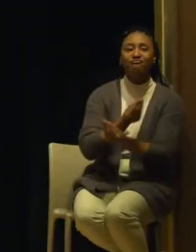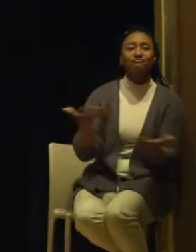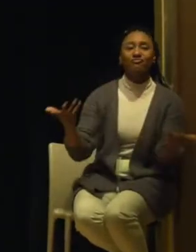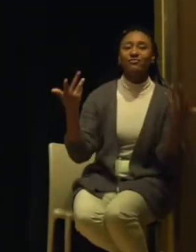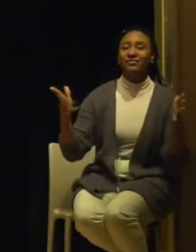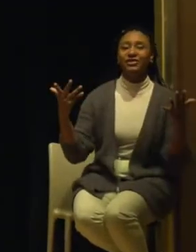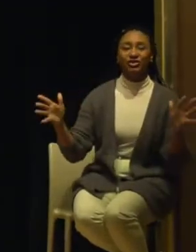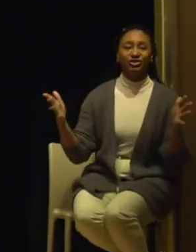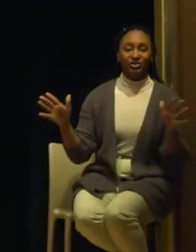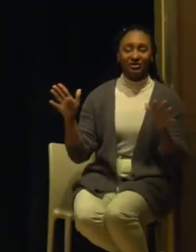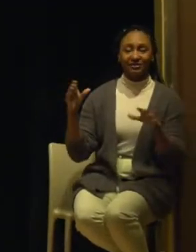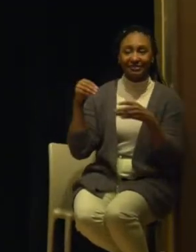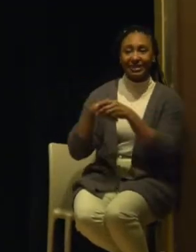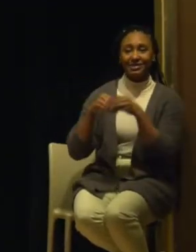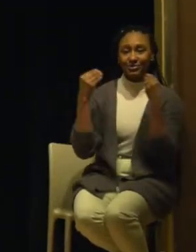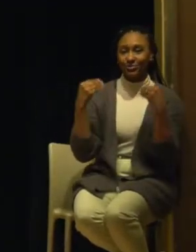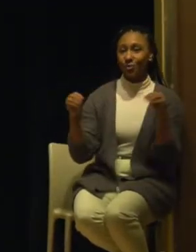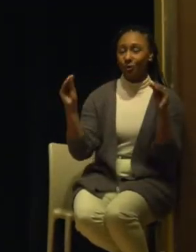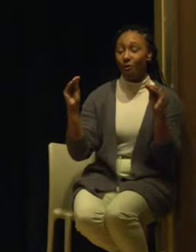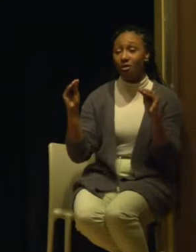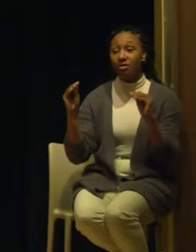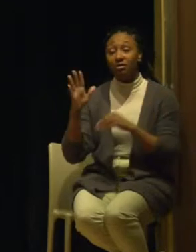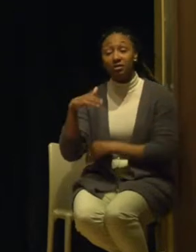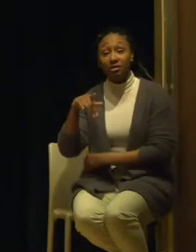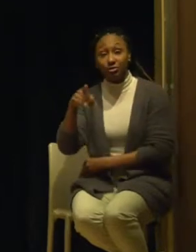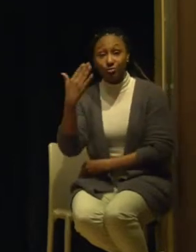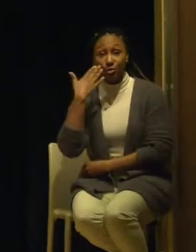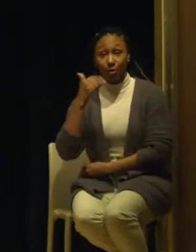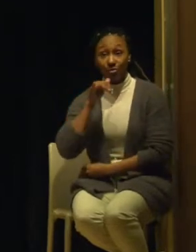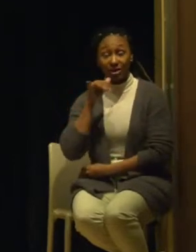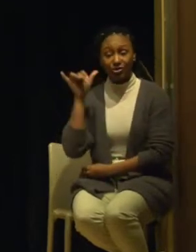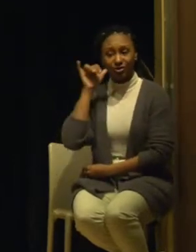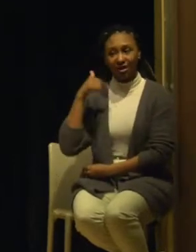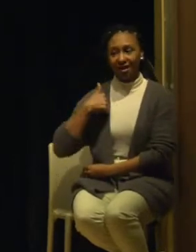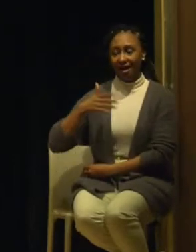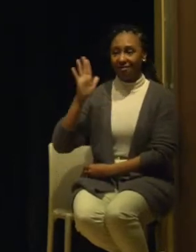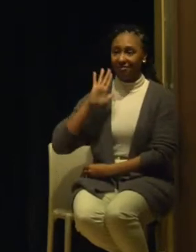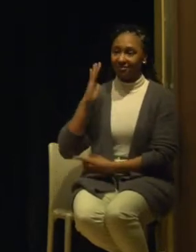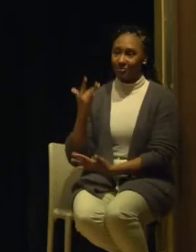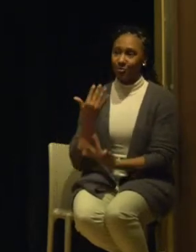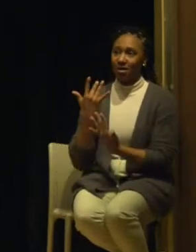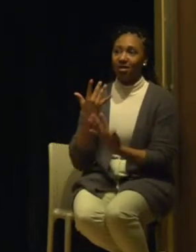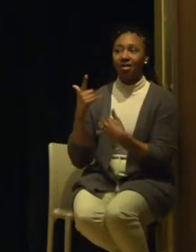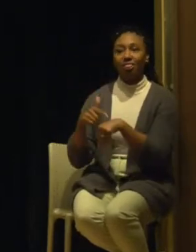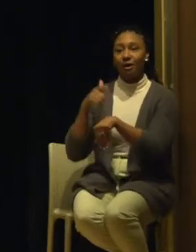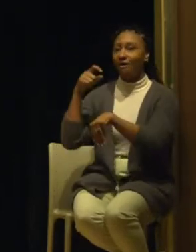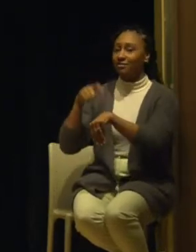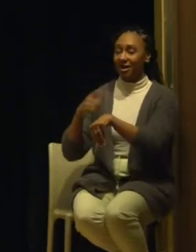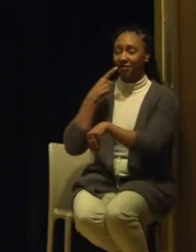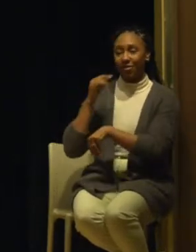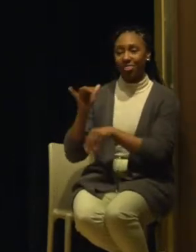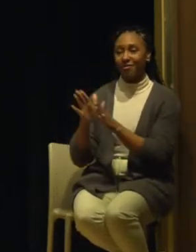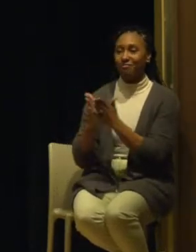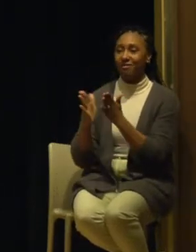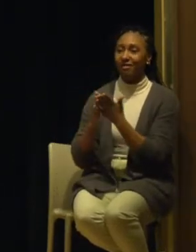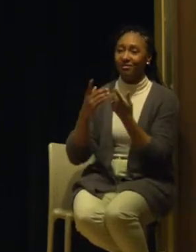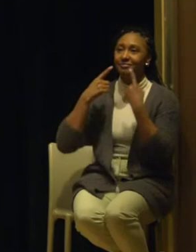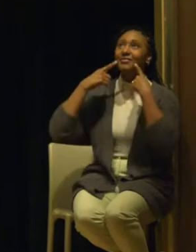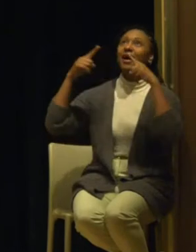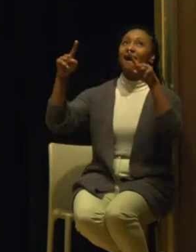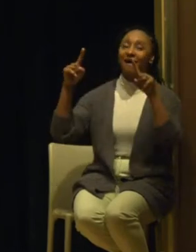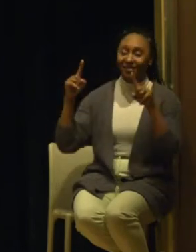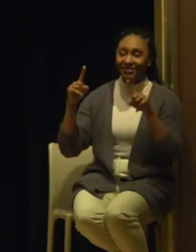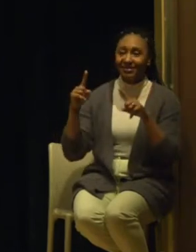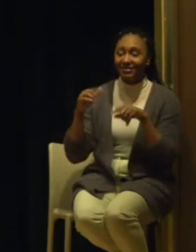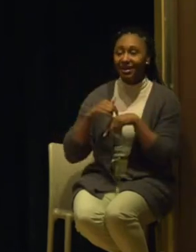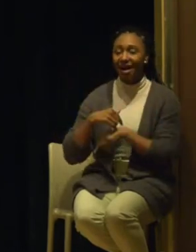Yes. It came out yesterday, and I've been waiting a long time. So I'm happy it's out. I think